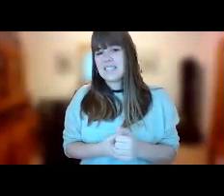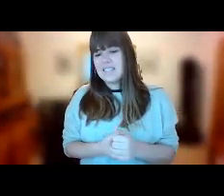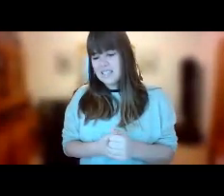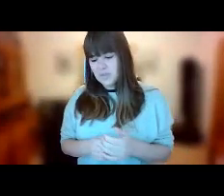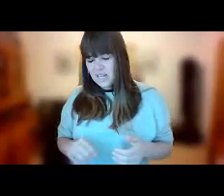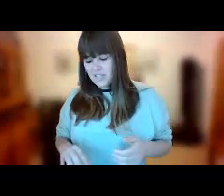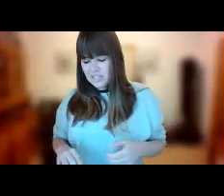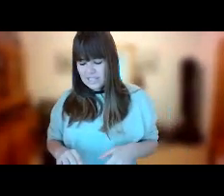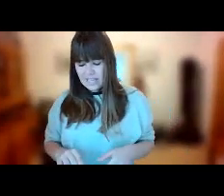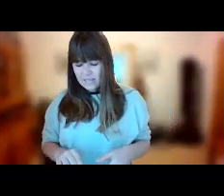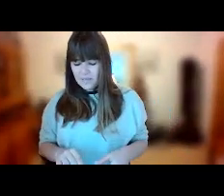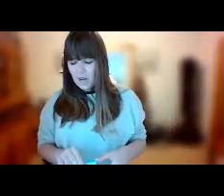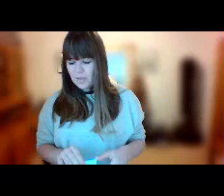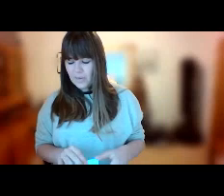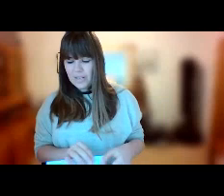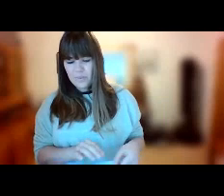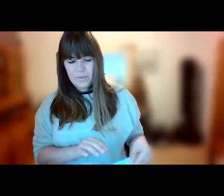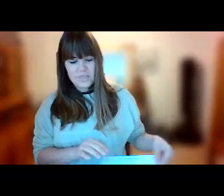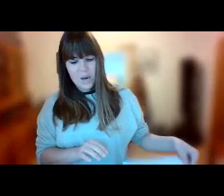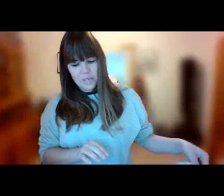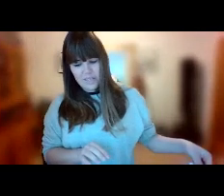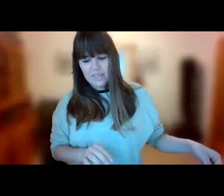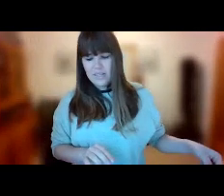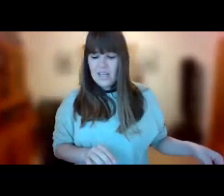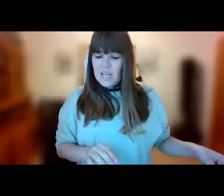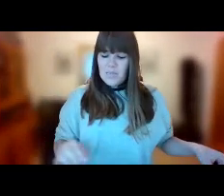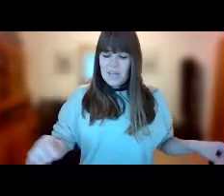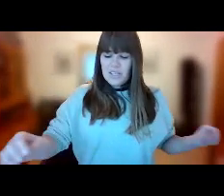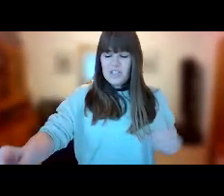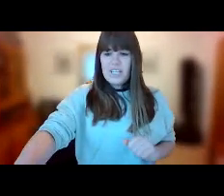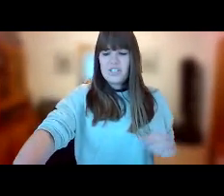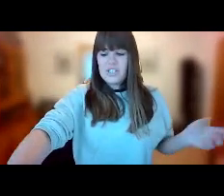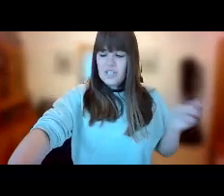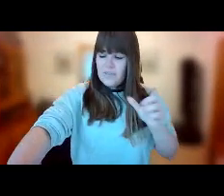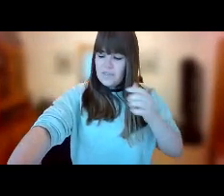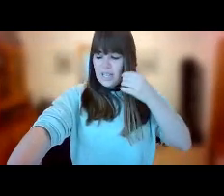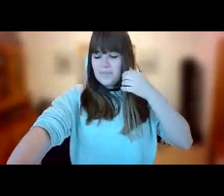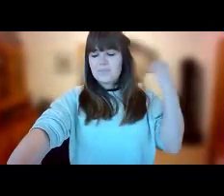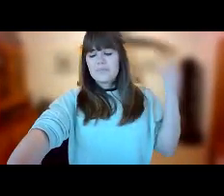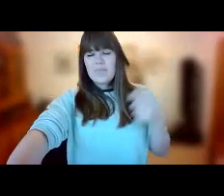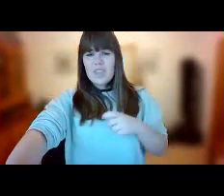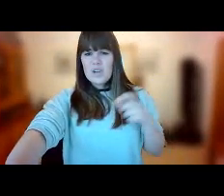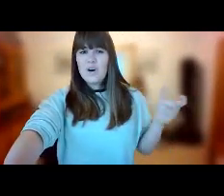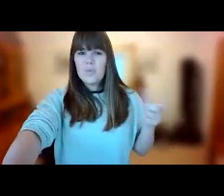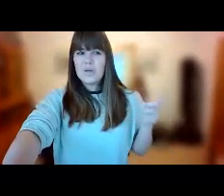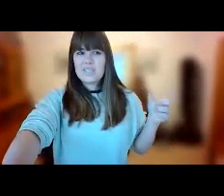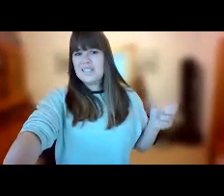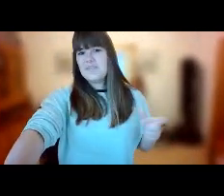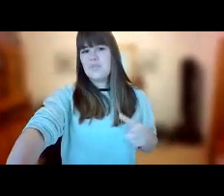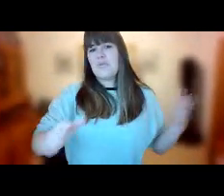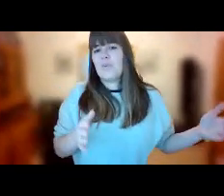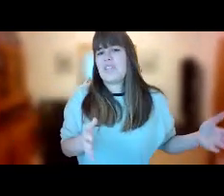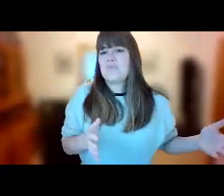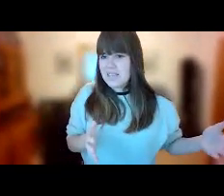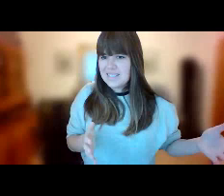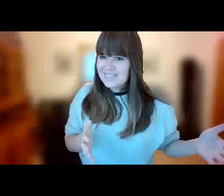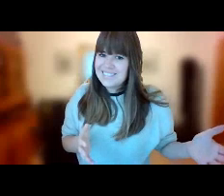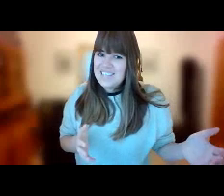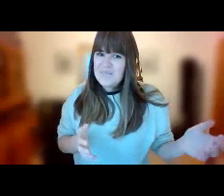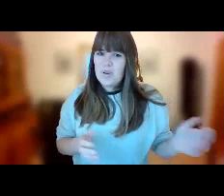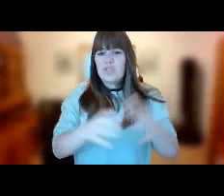the person's condition, but actually it's the environment that we're living with. So how we can make those changes and shift to not what's wrong